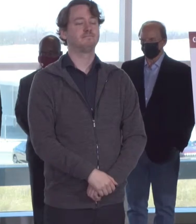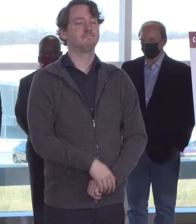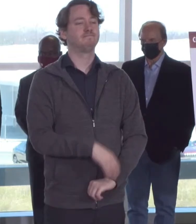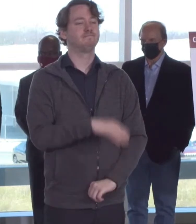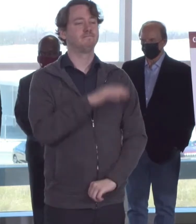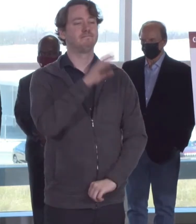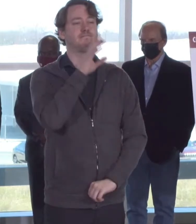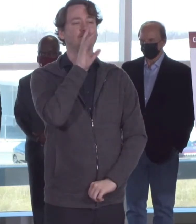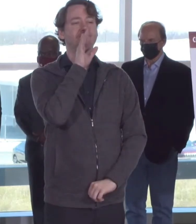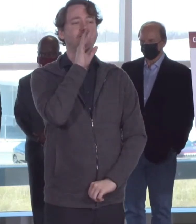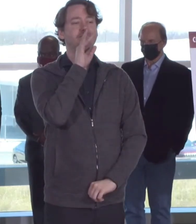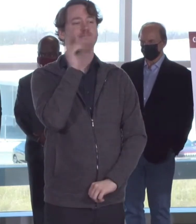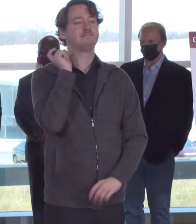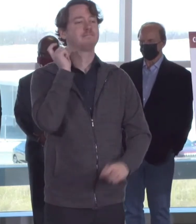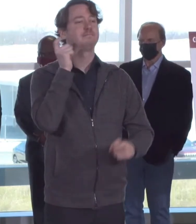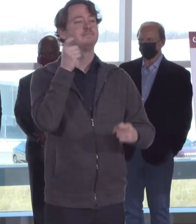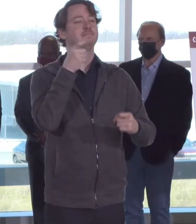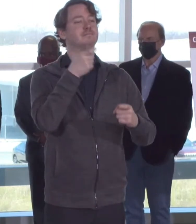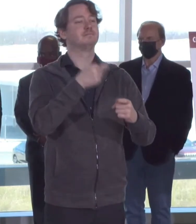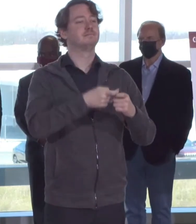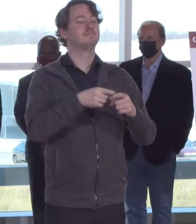a